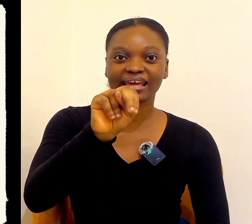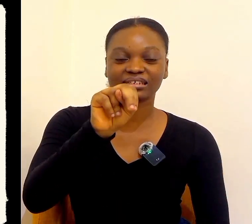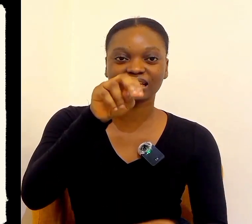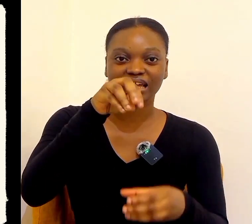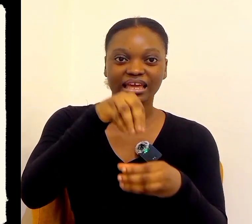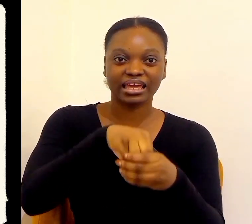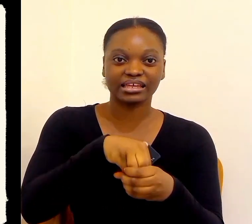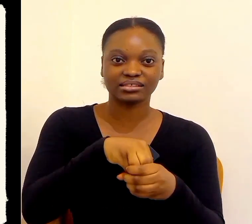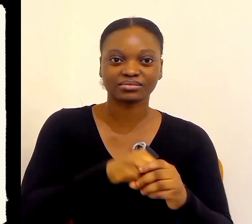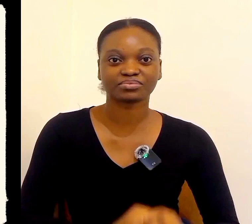in.